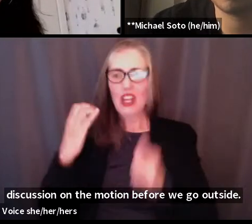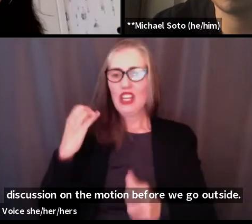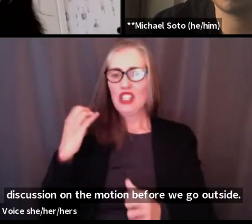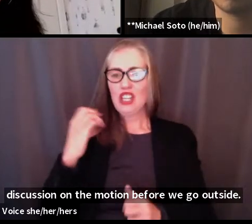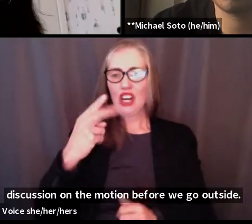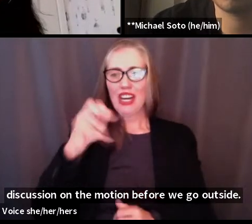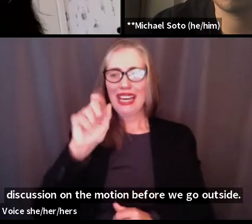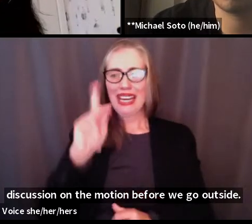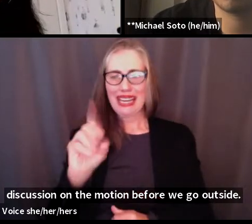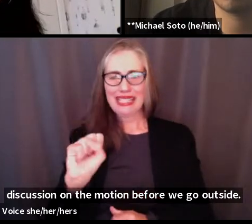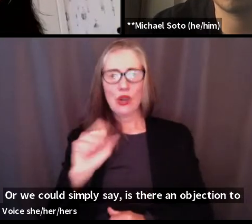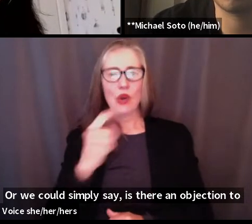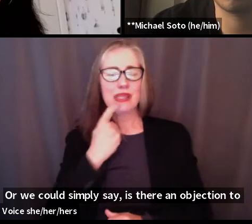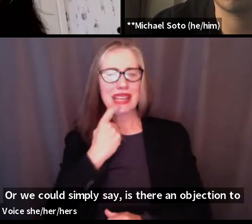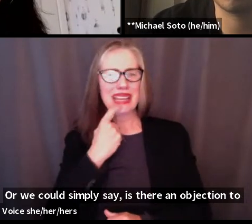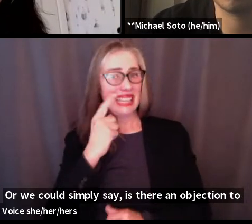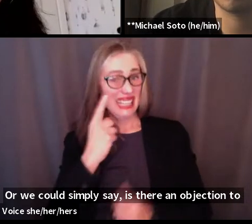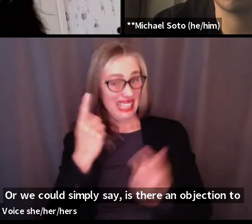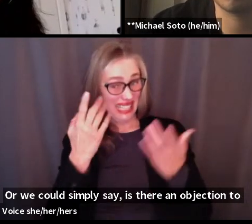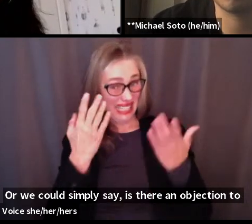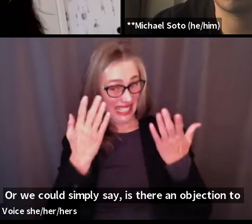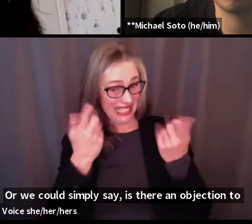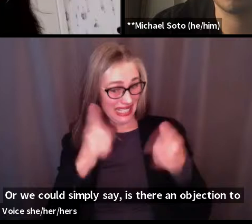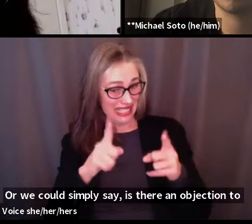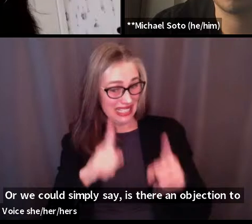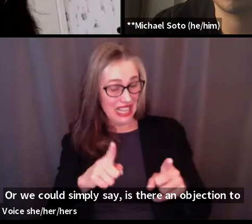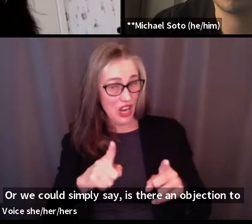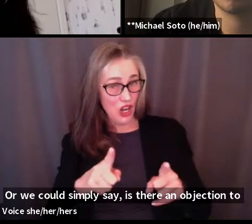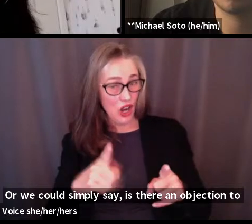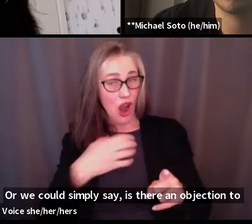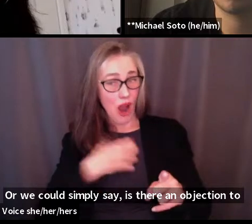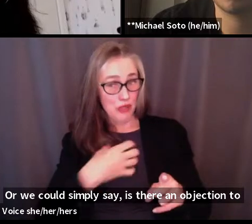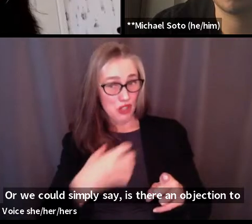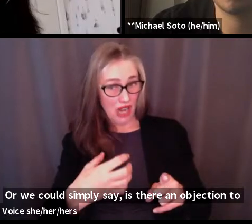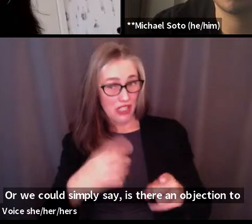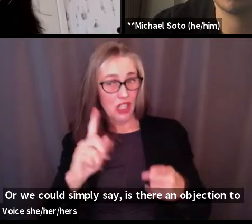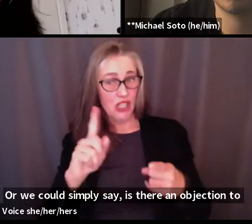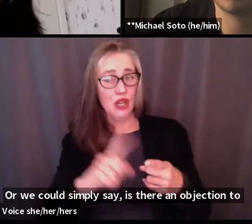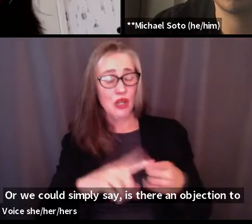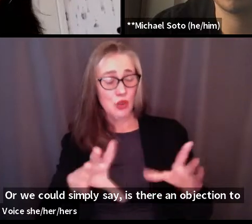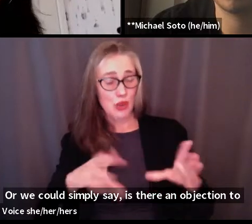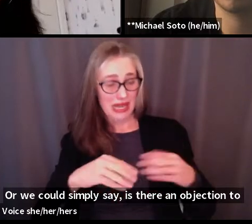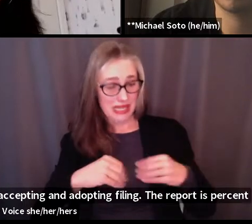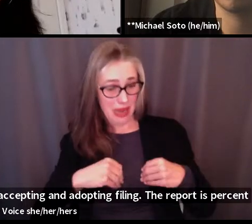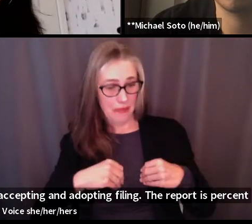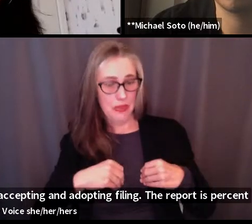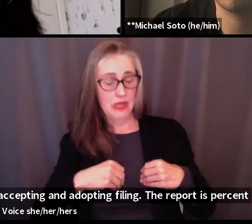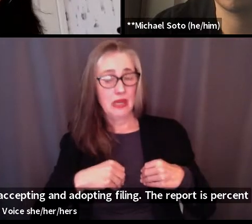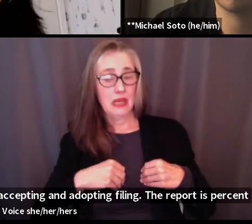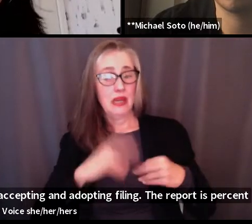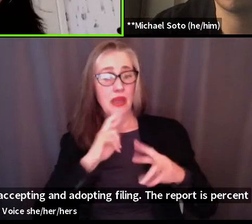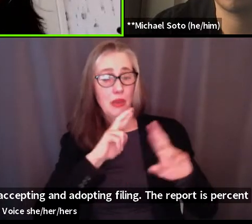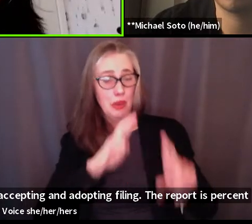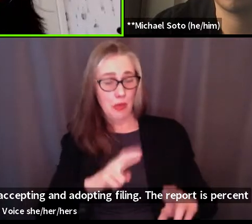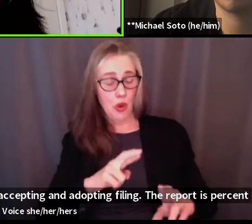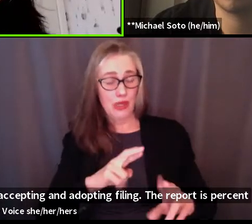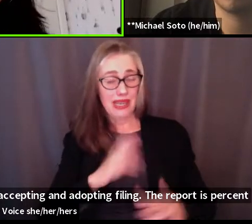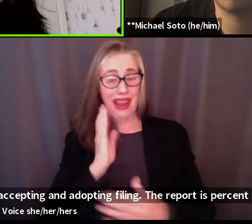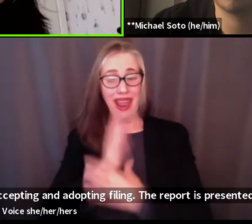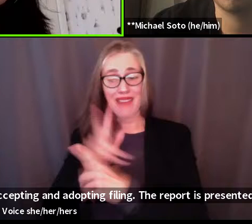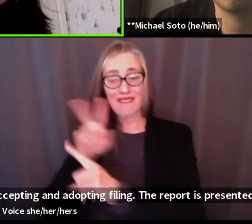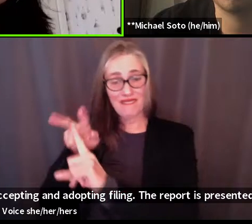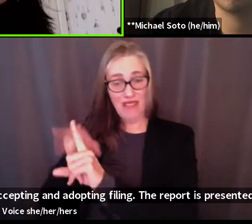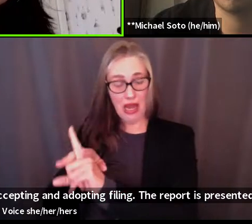is there an objection to accepting and adopting, filing the report as presented? Do I see